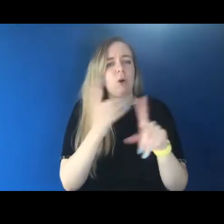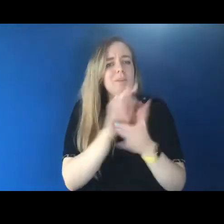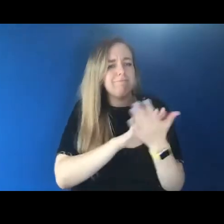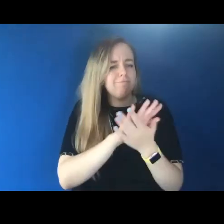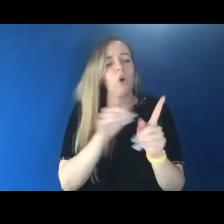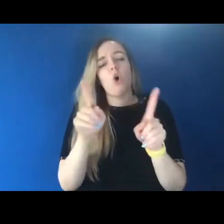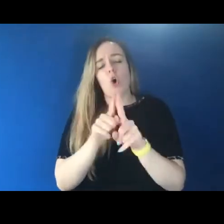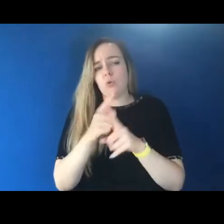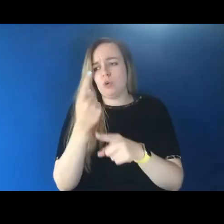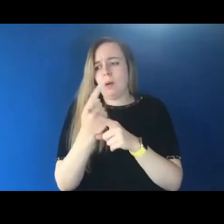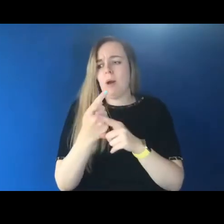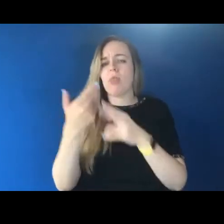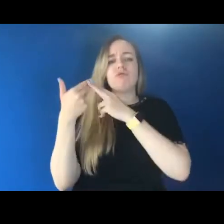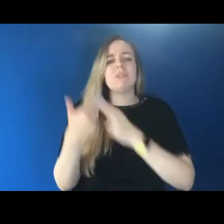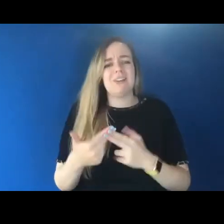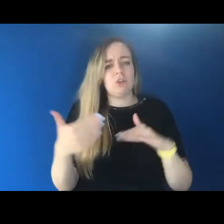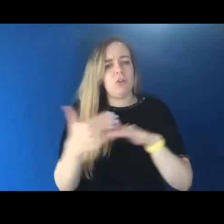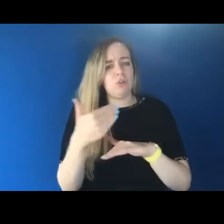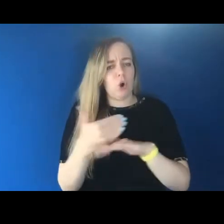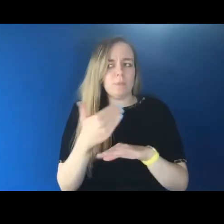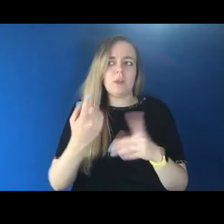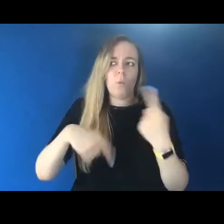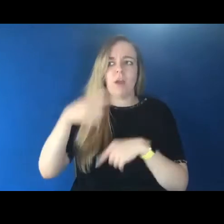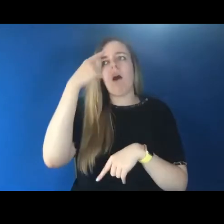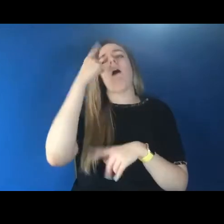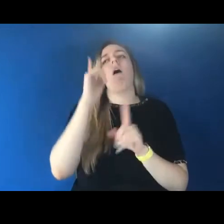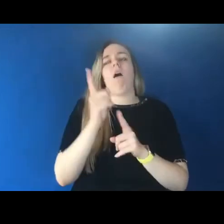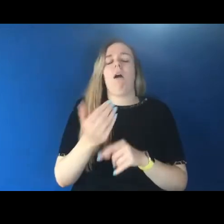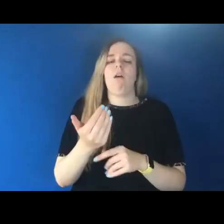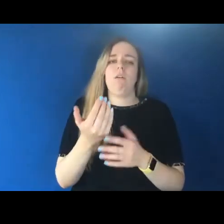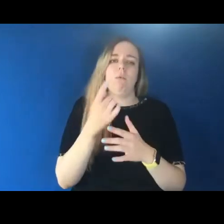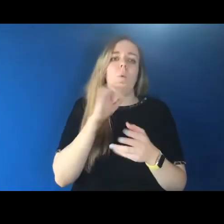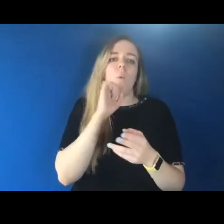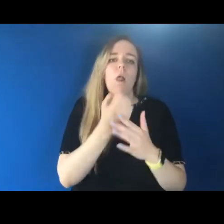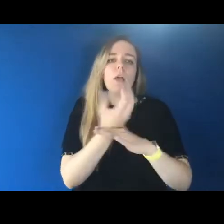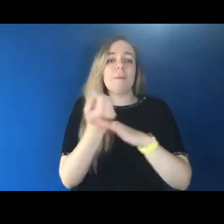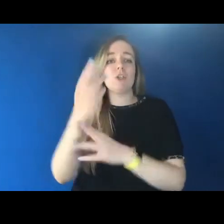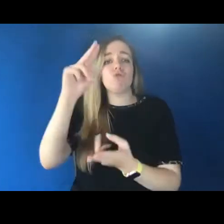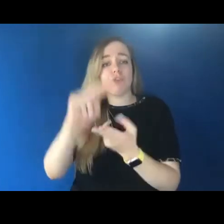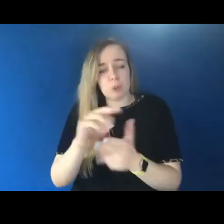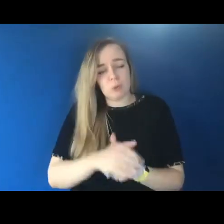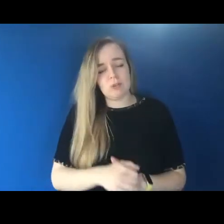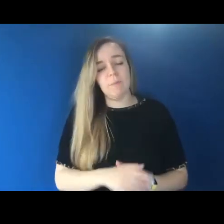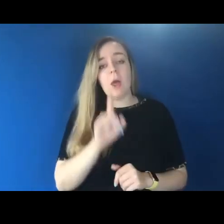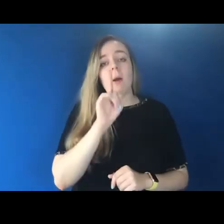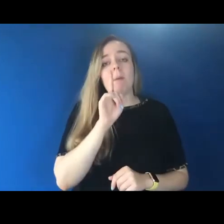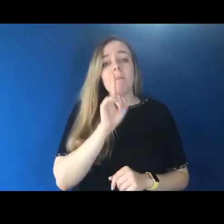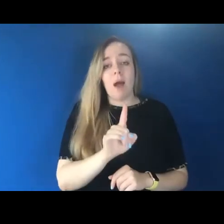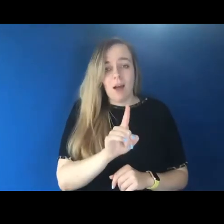about the traditional jobs that that we think of in terms of reducing emissions. But